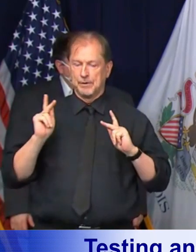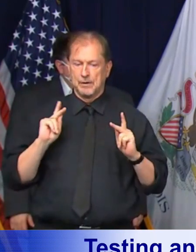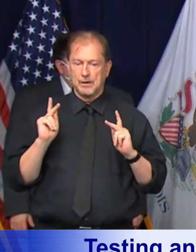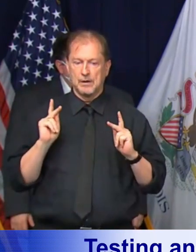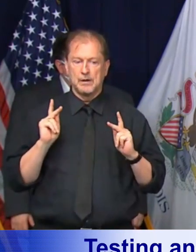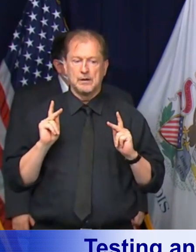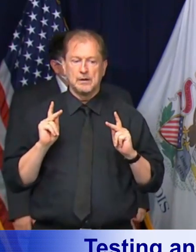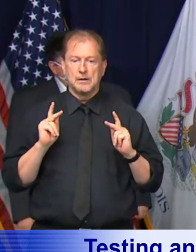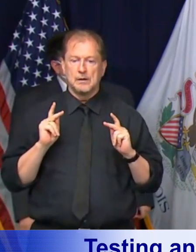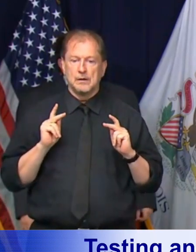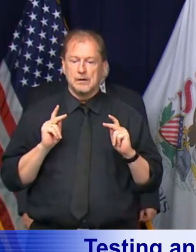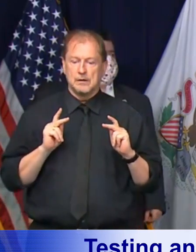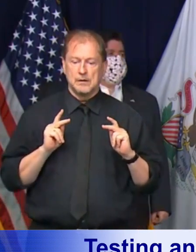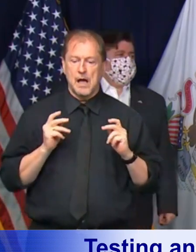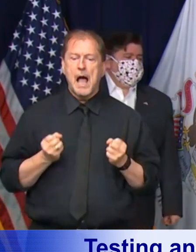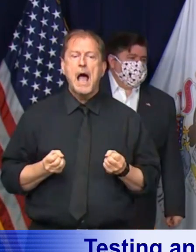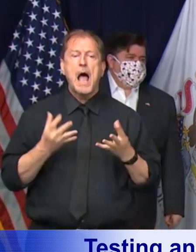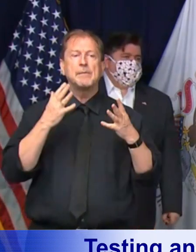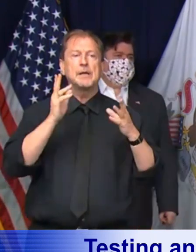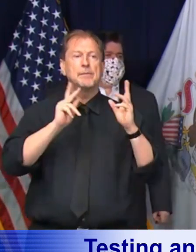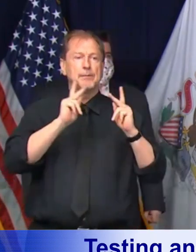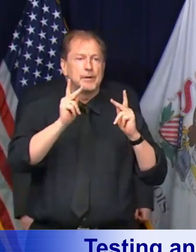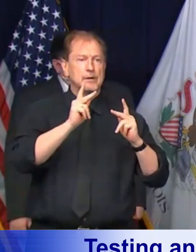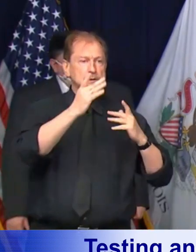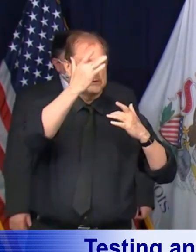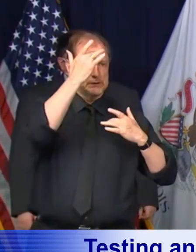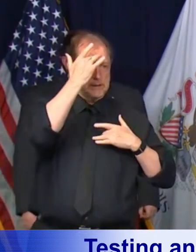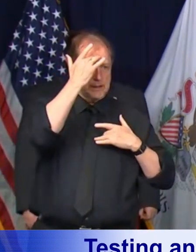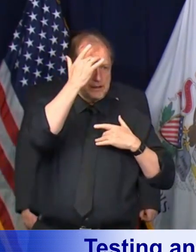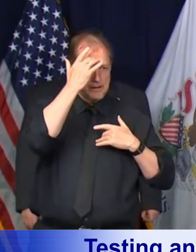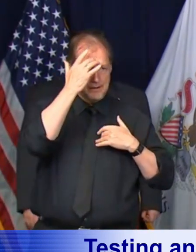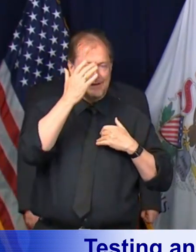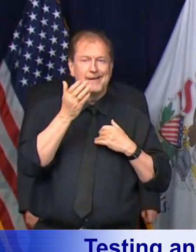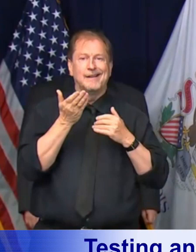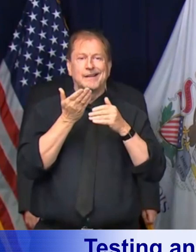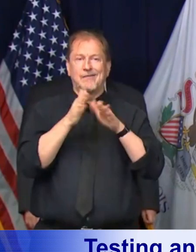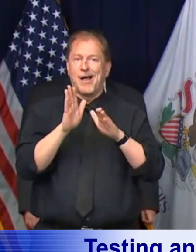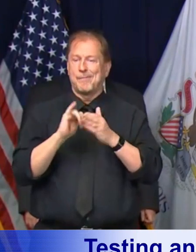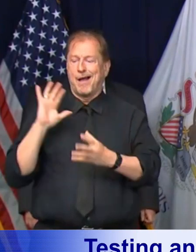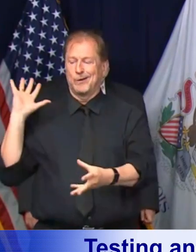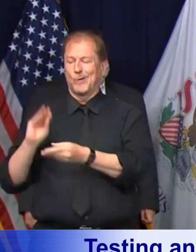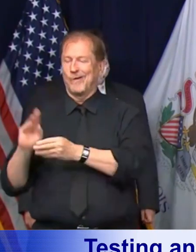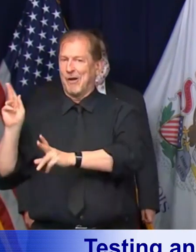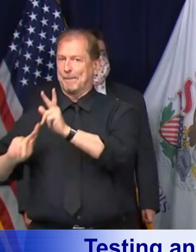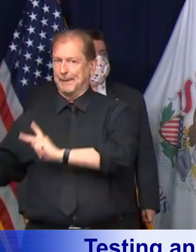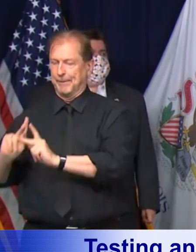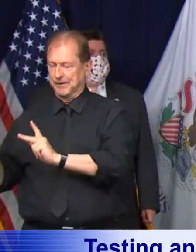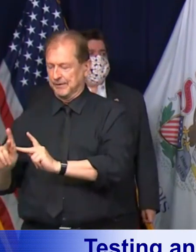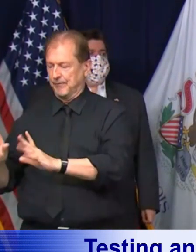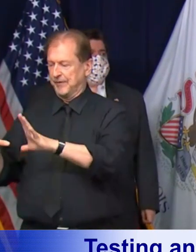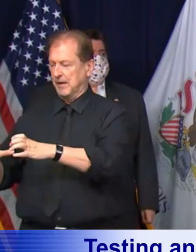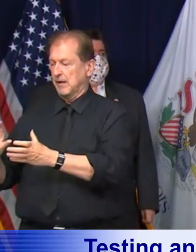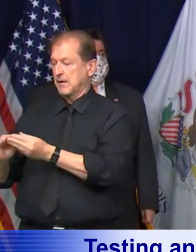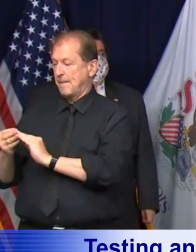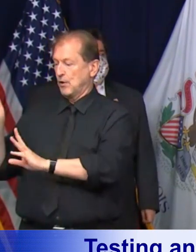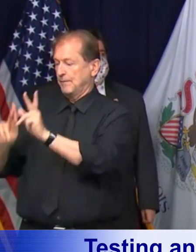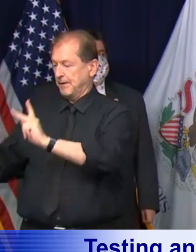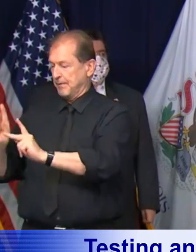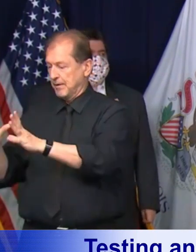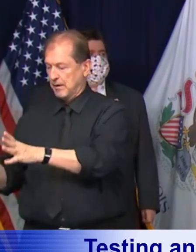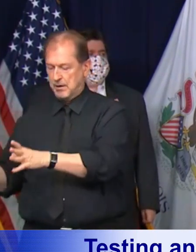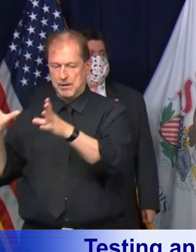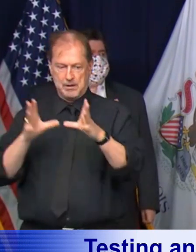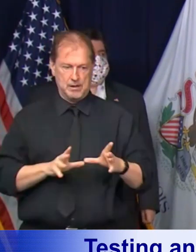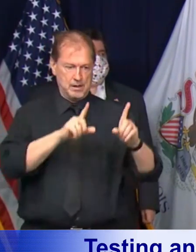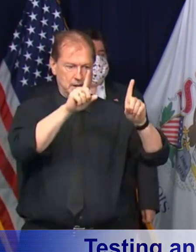people tested, total positive people over people tested total, that would give you, that would be comparing the same